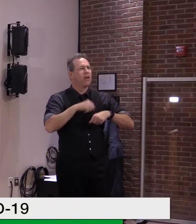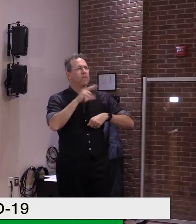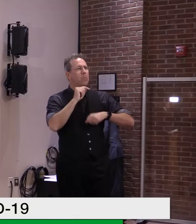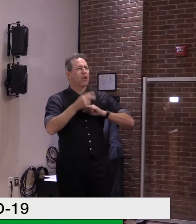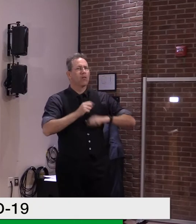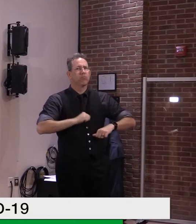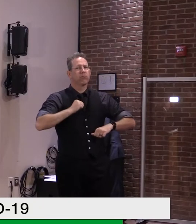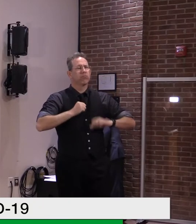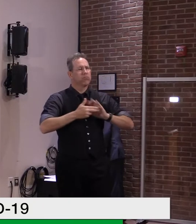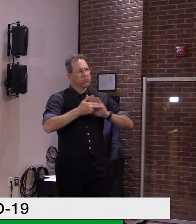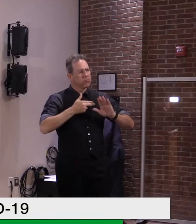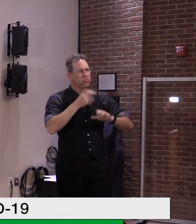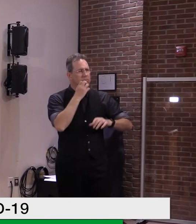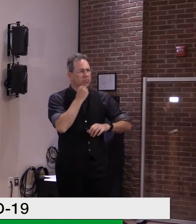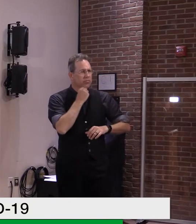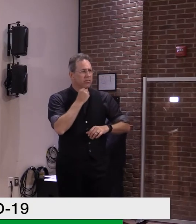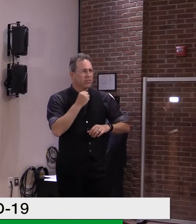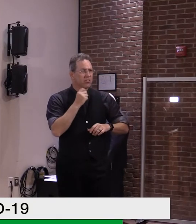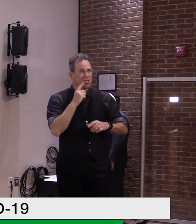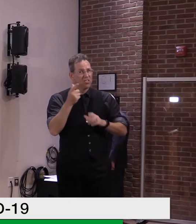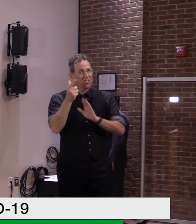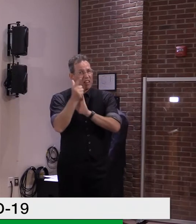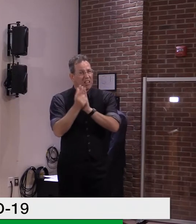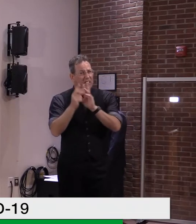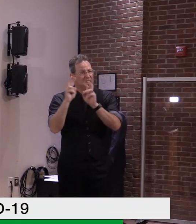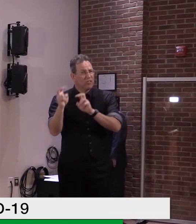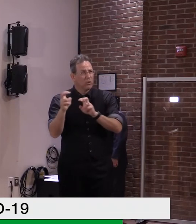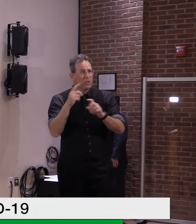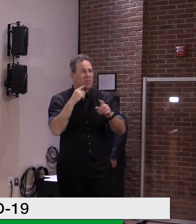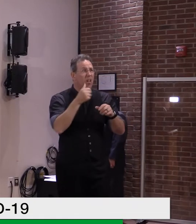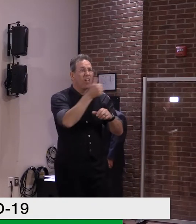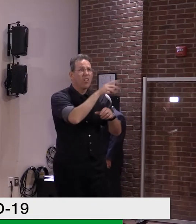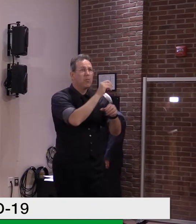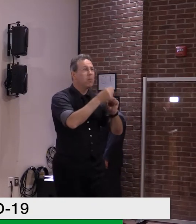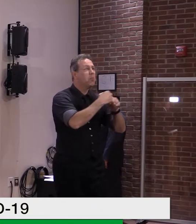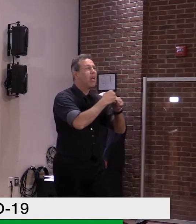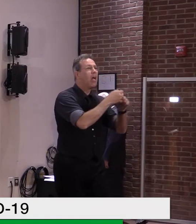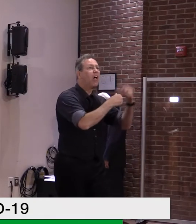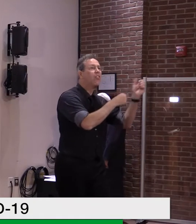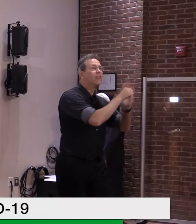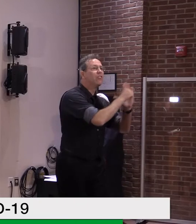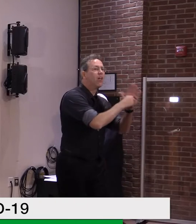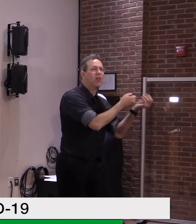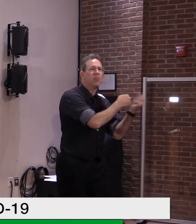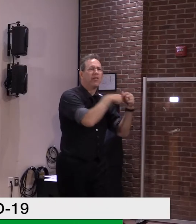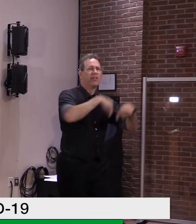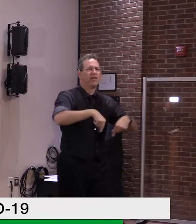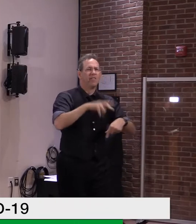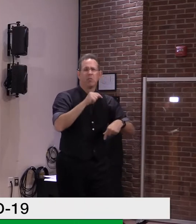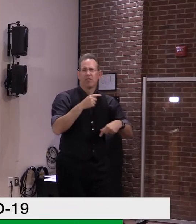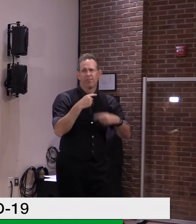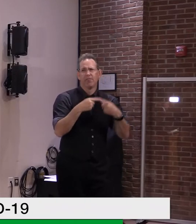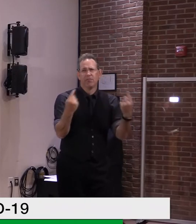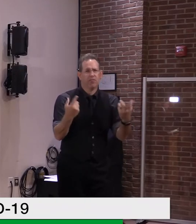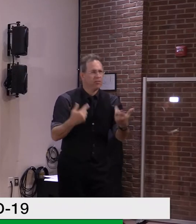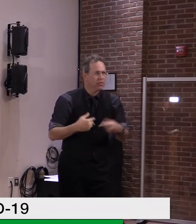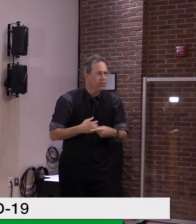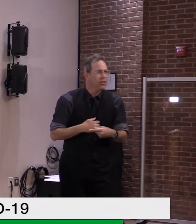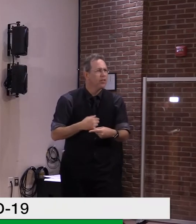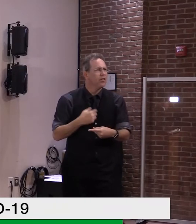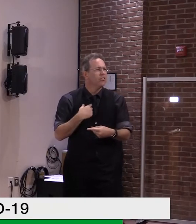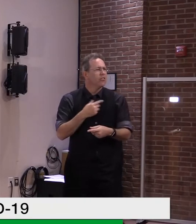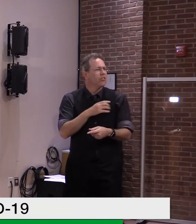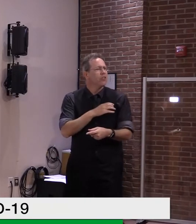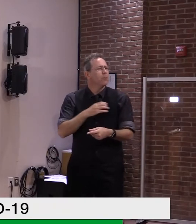legal issues around that as well. And the other question for Commissioner Harrington is, did anything come from the